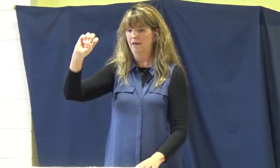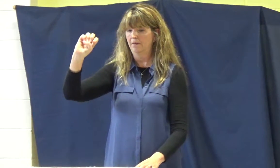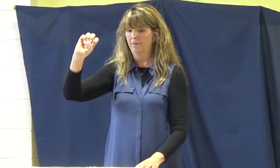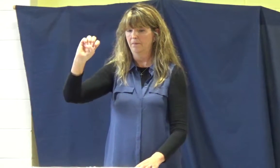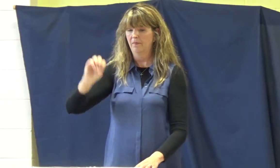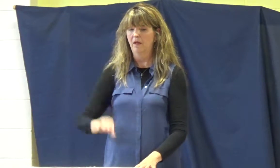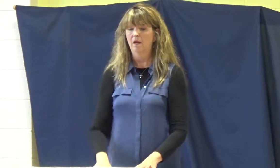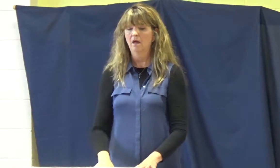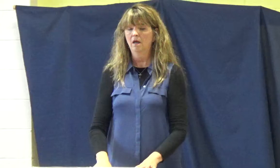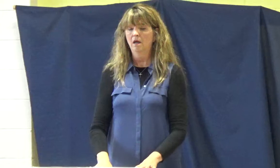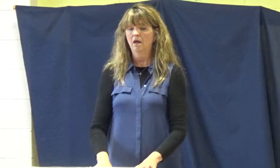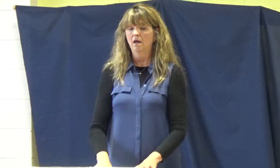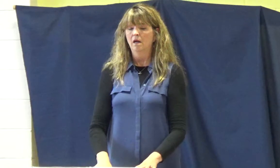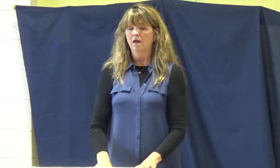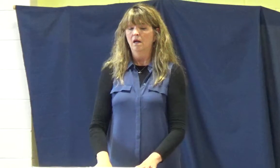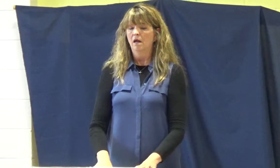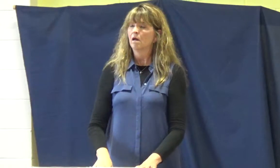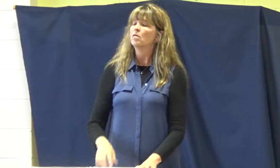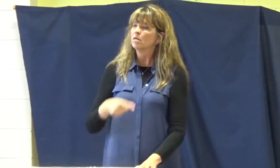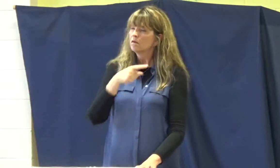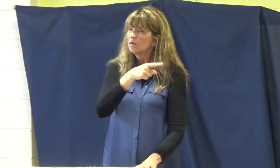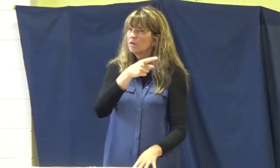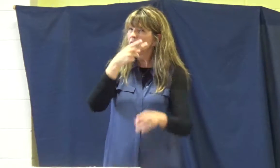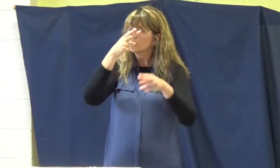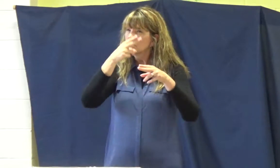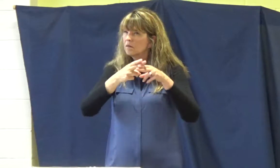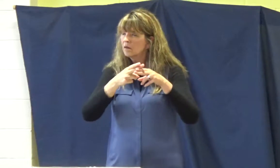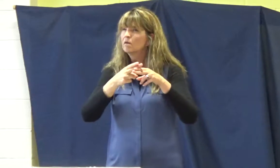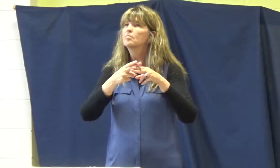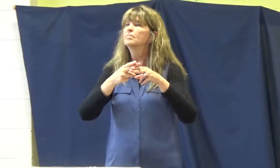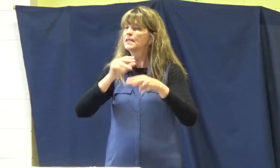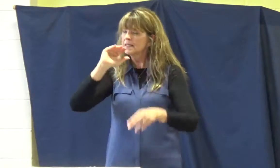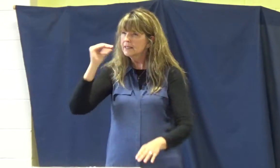So it is thought that Philemon was the leader in the church of Colossae.